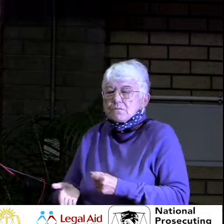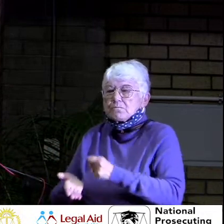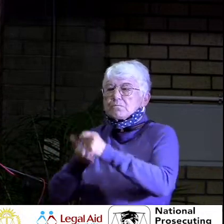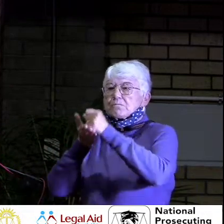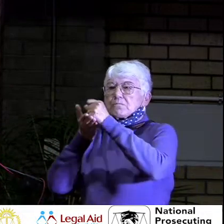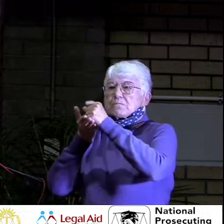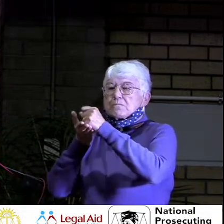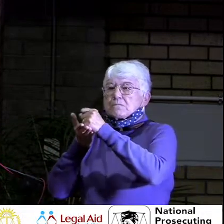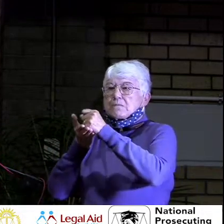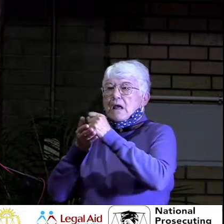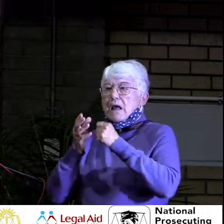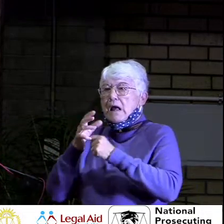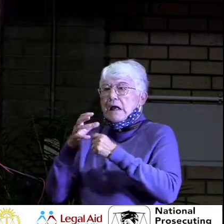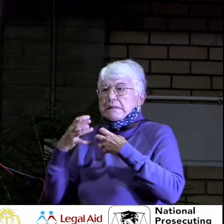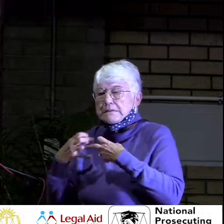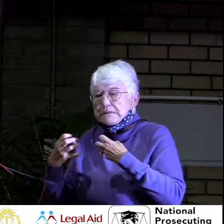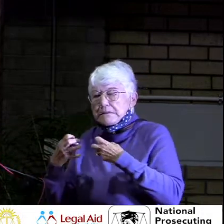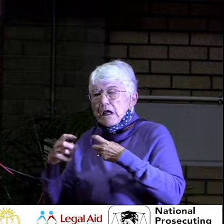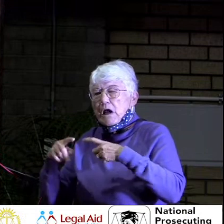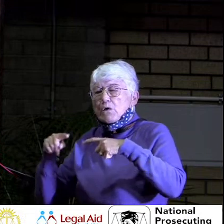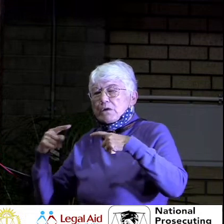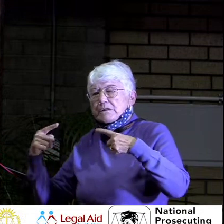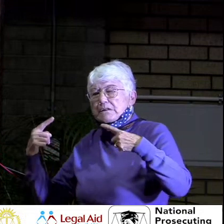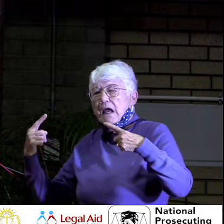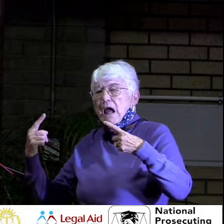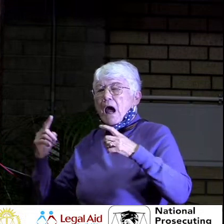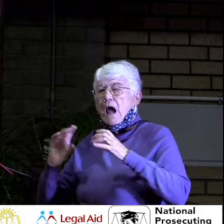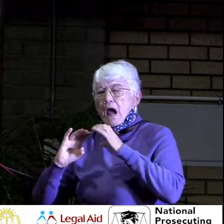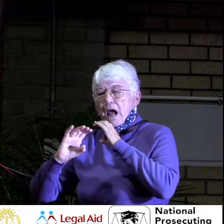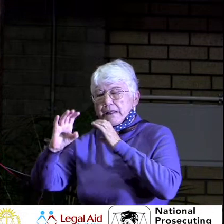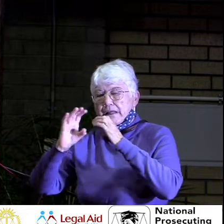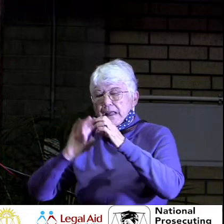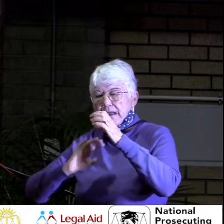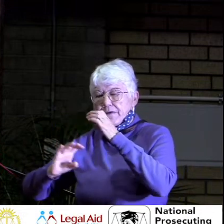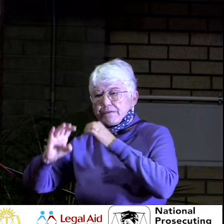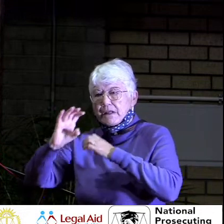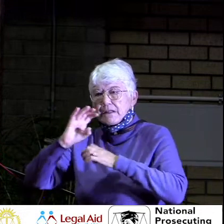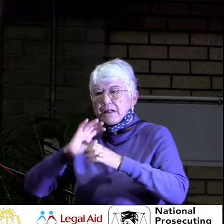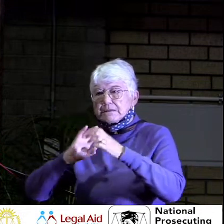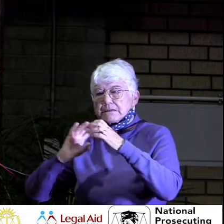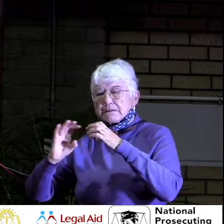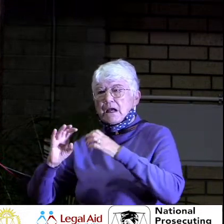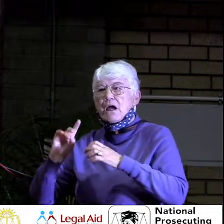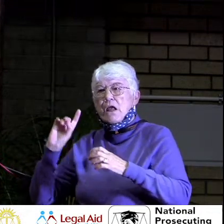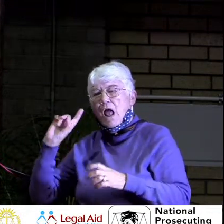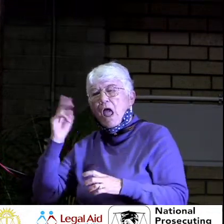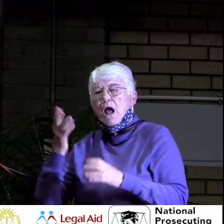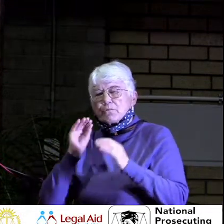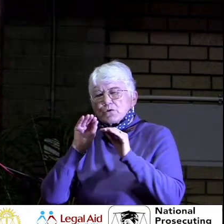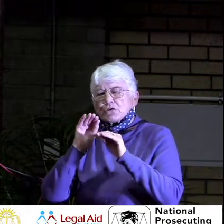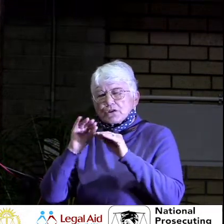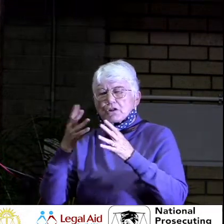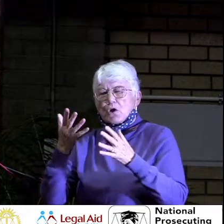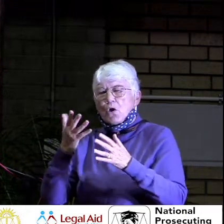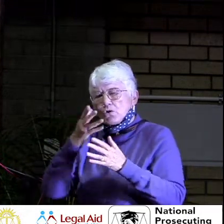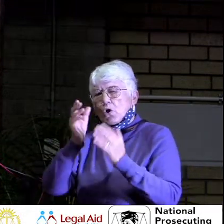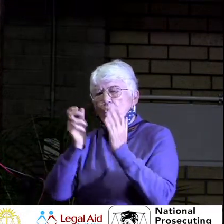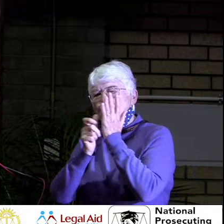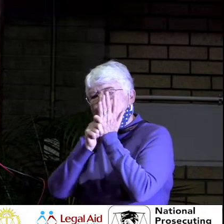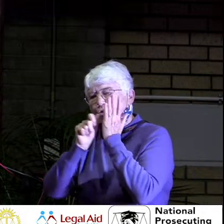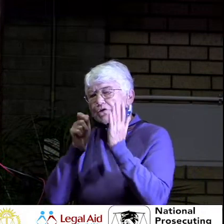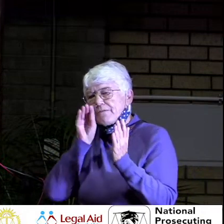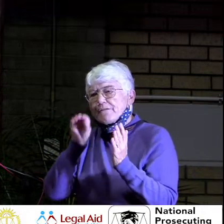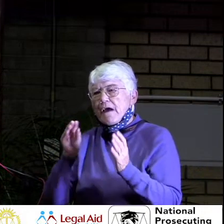trauma debriefing and therapeutic counseling, information on developing skills, victims' rights and